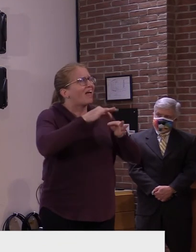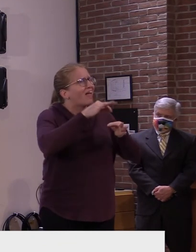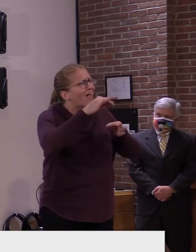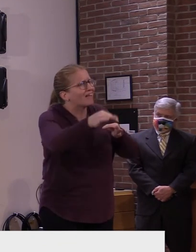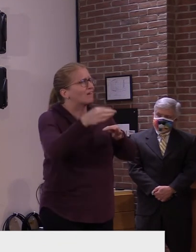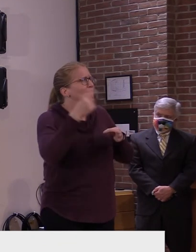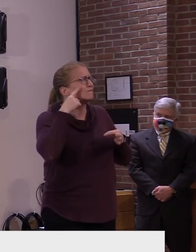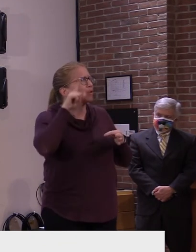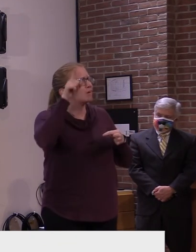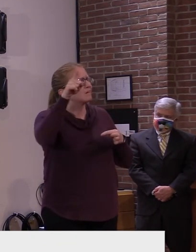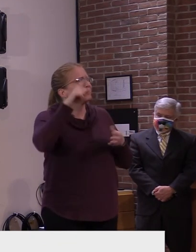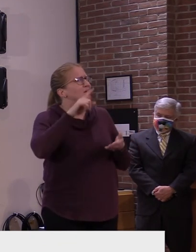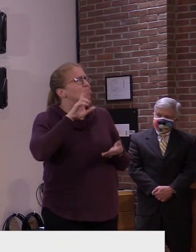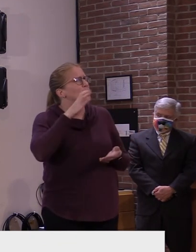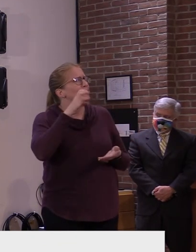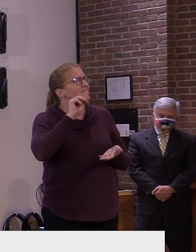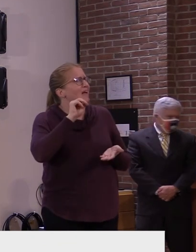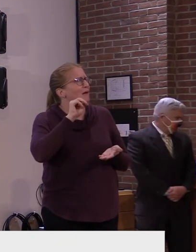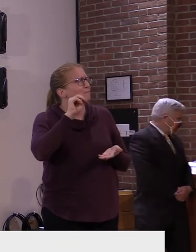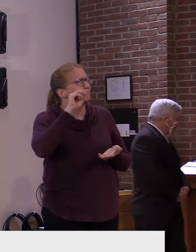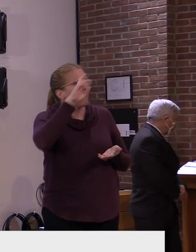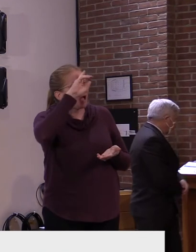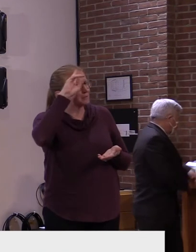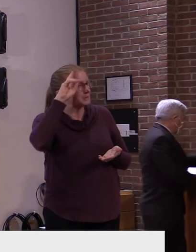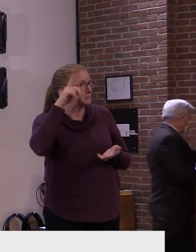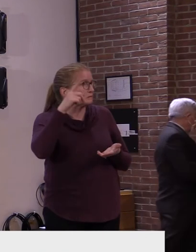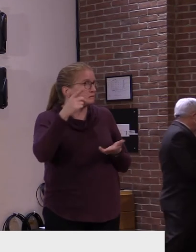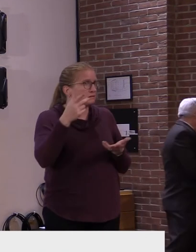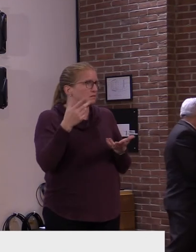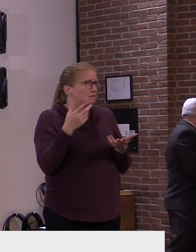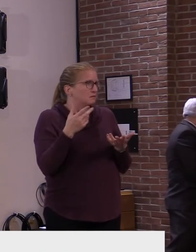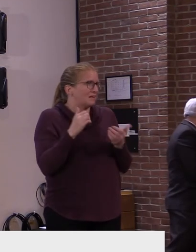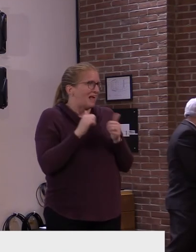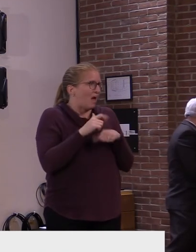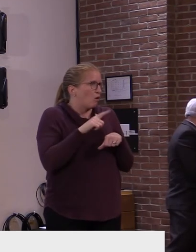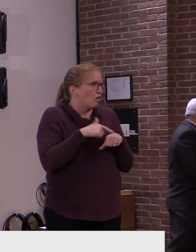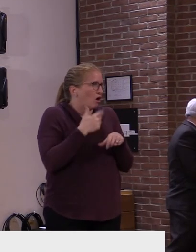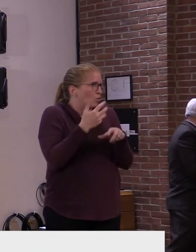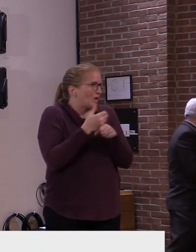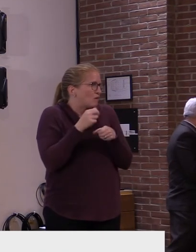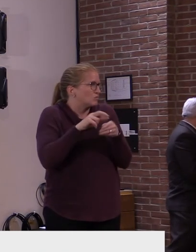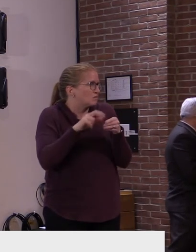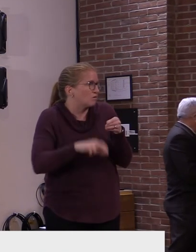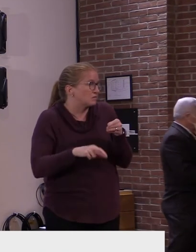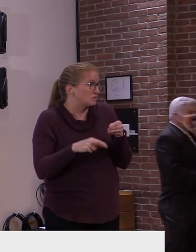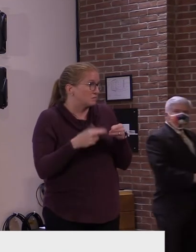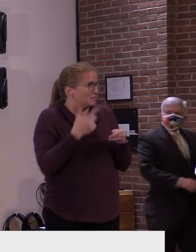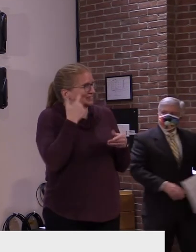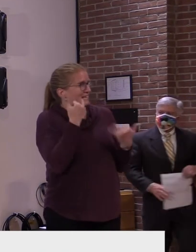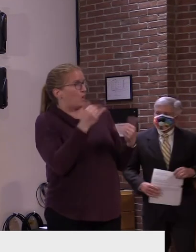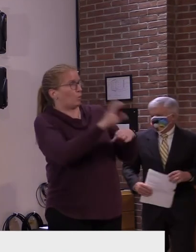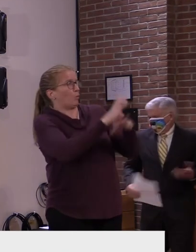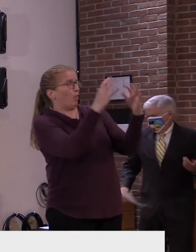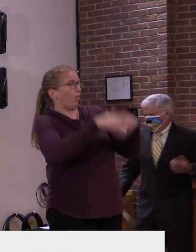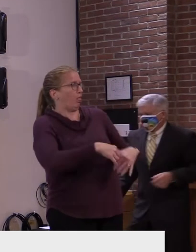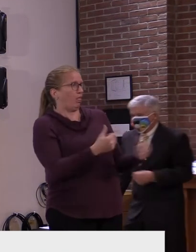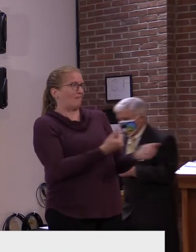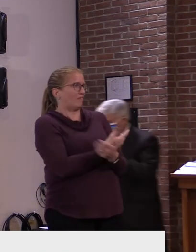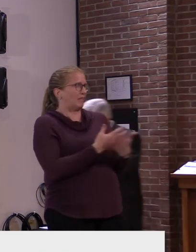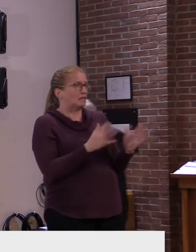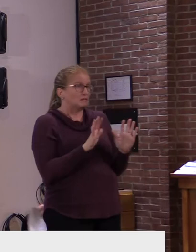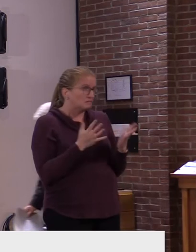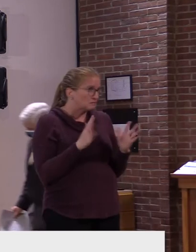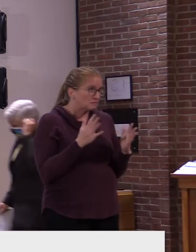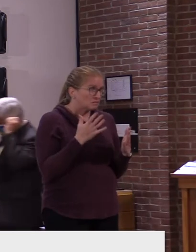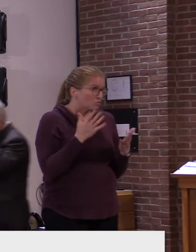cyber attack you have any idea i don't say someone gets the test today how long it might take for them to hear back secretary